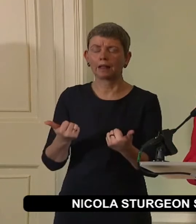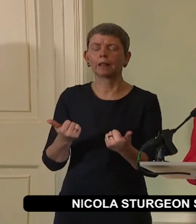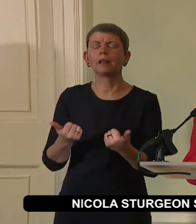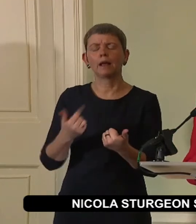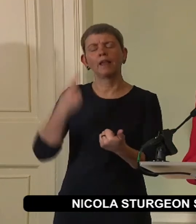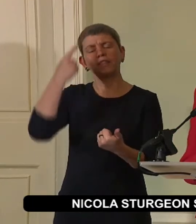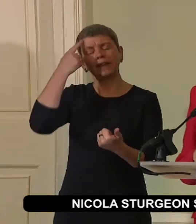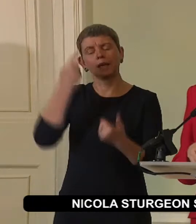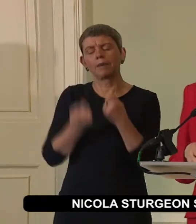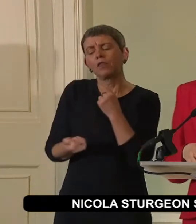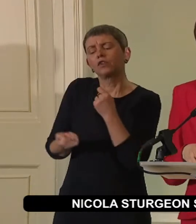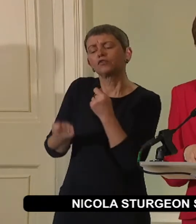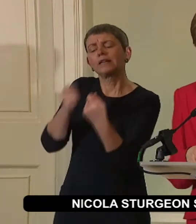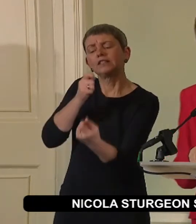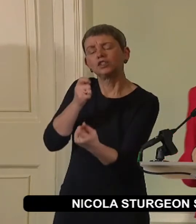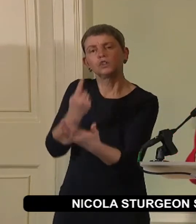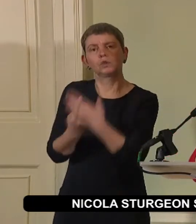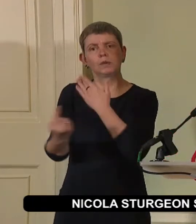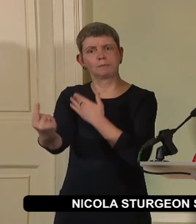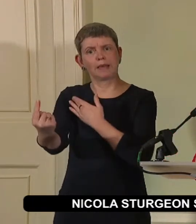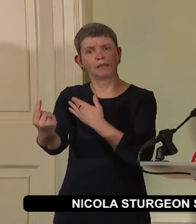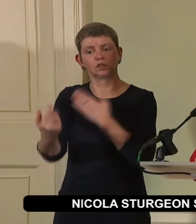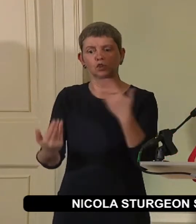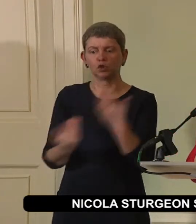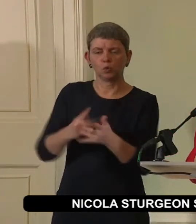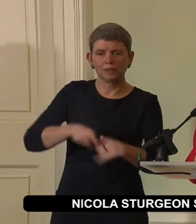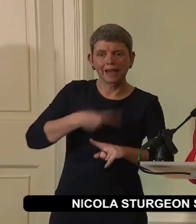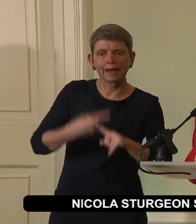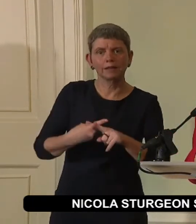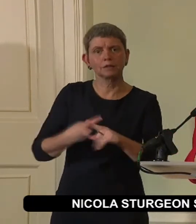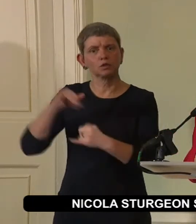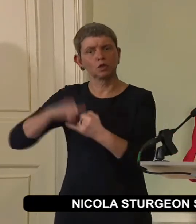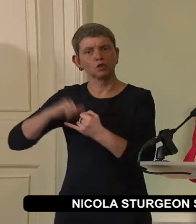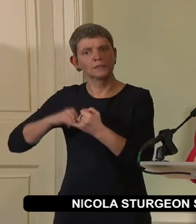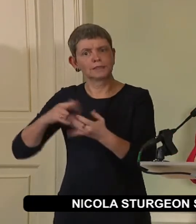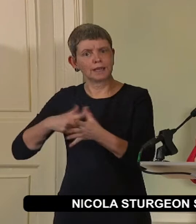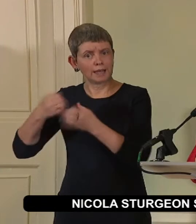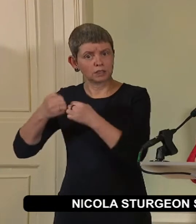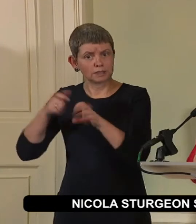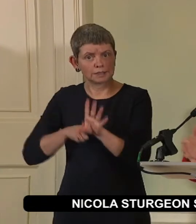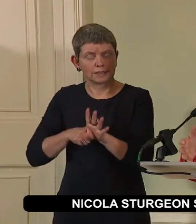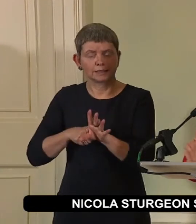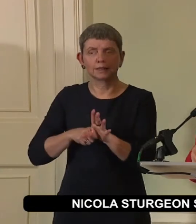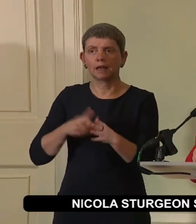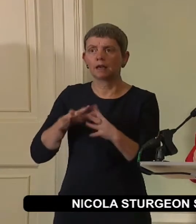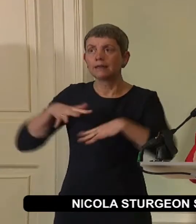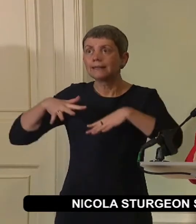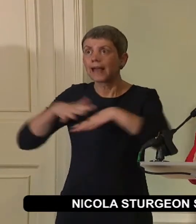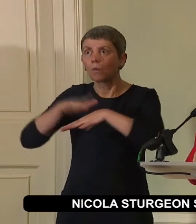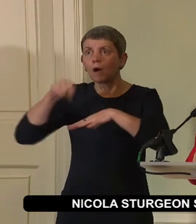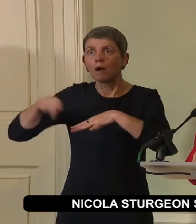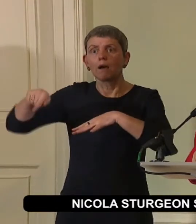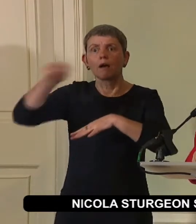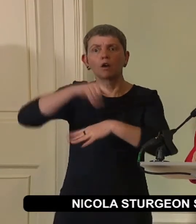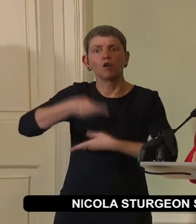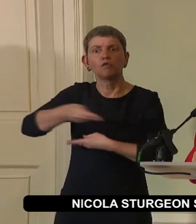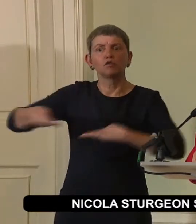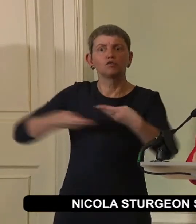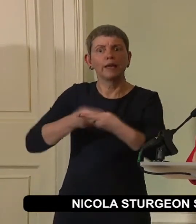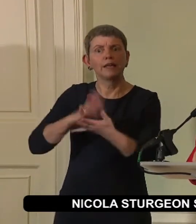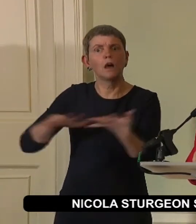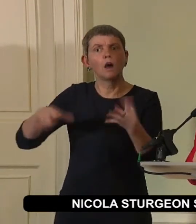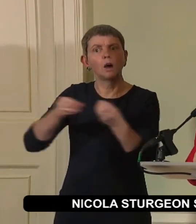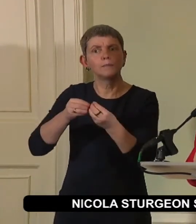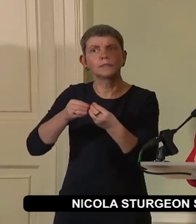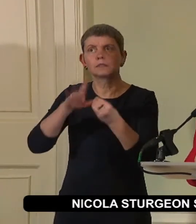independent. New tax and social security agencies, a network of trade hubs across the world, and a state-owned investment bank ready to help the